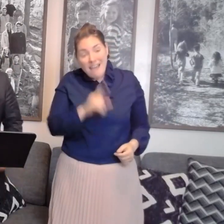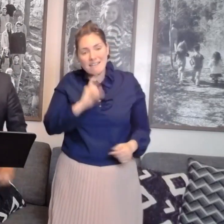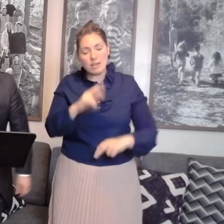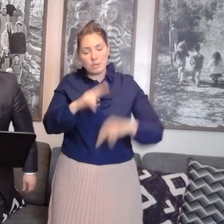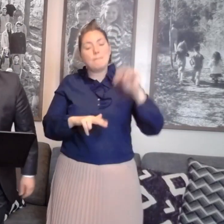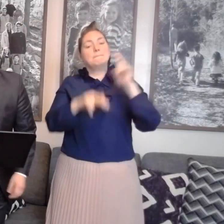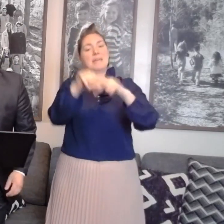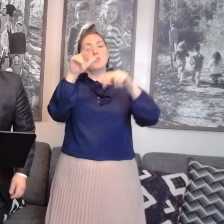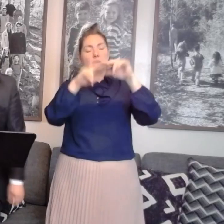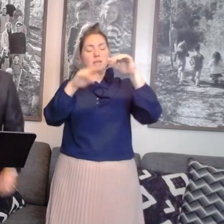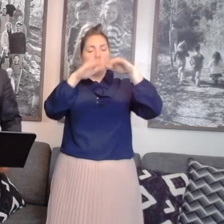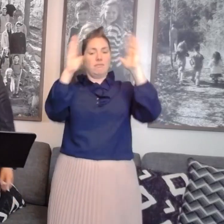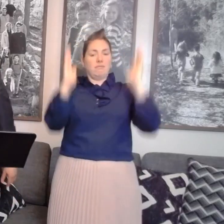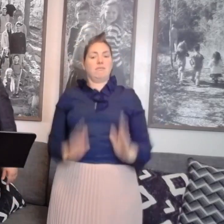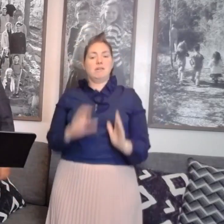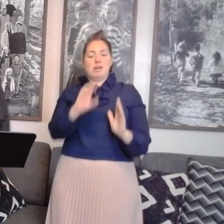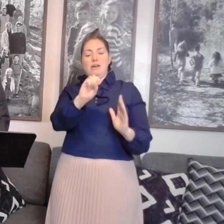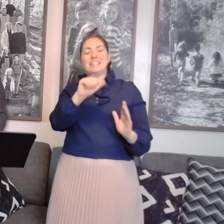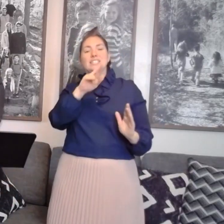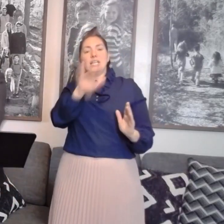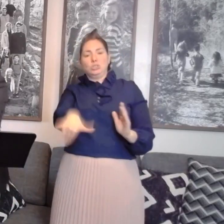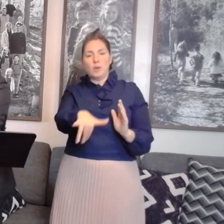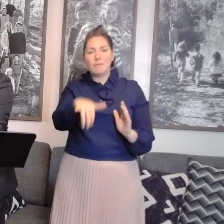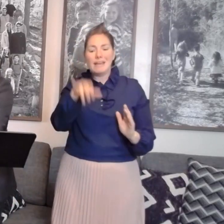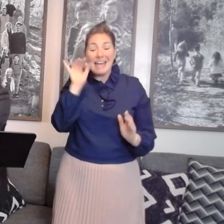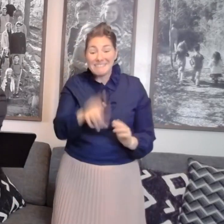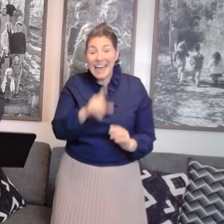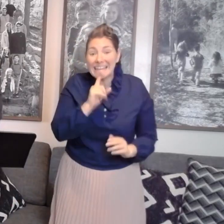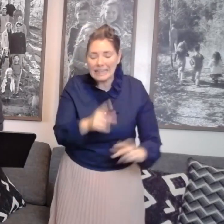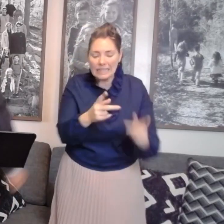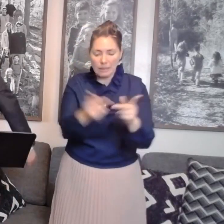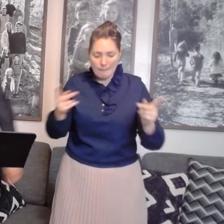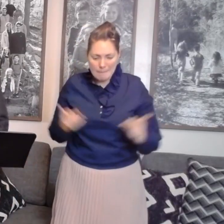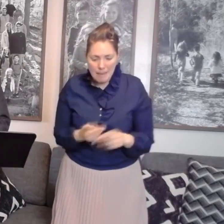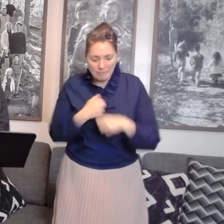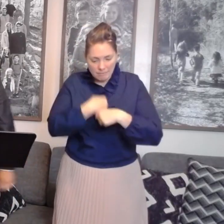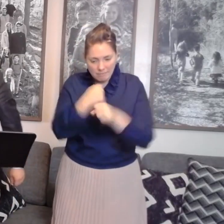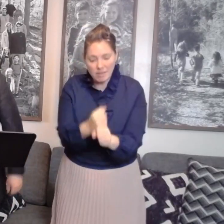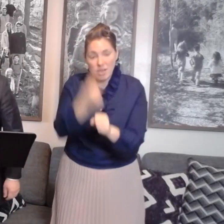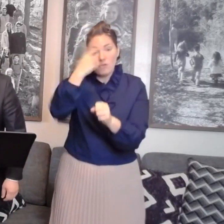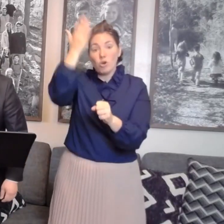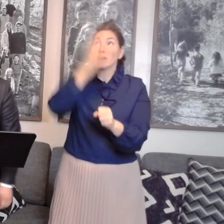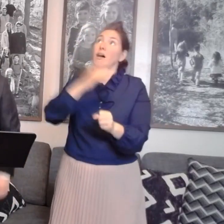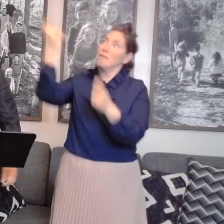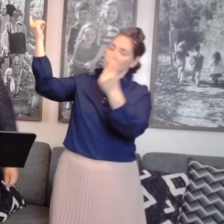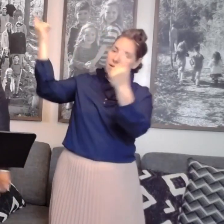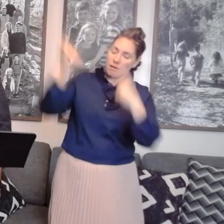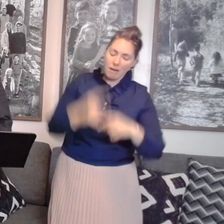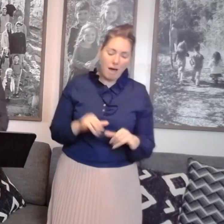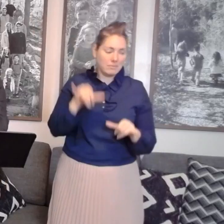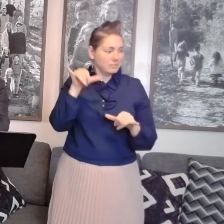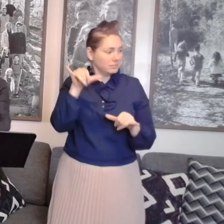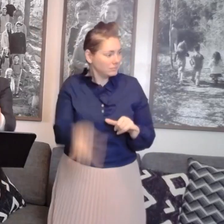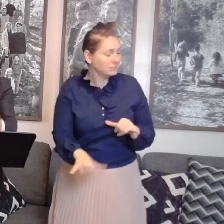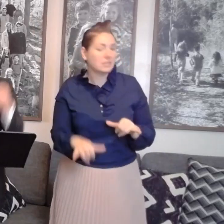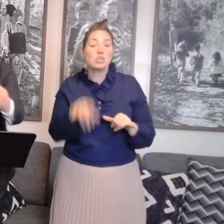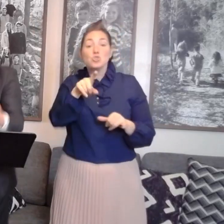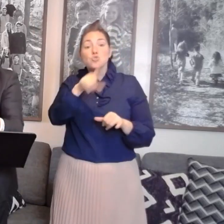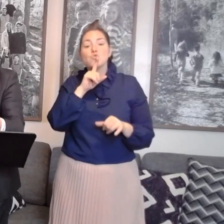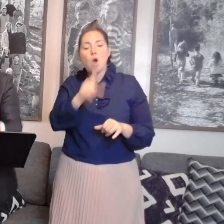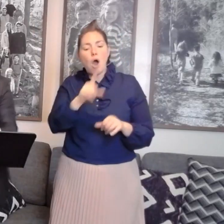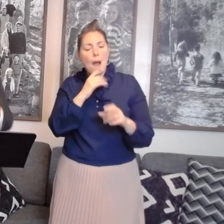a sanctuary. Yes. You are building God a place where He can dwell. You are building